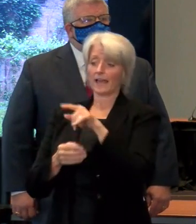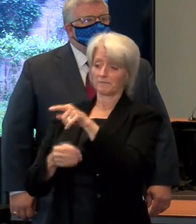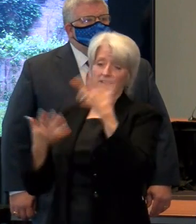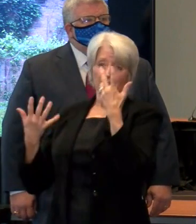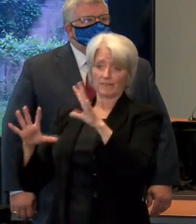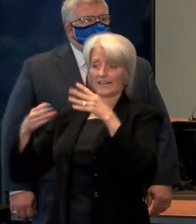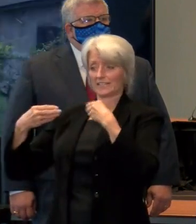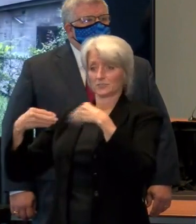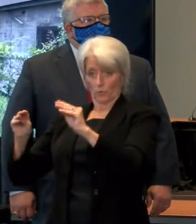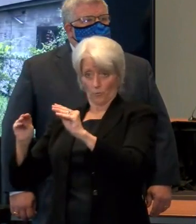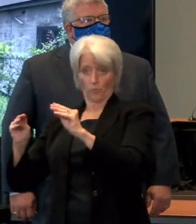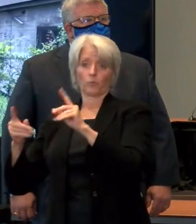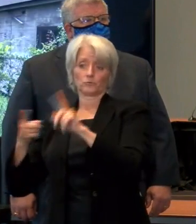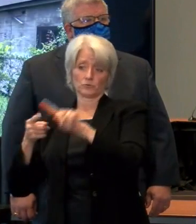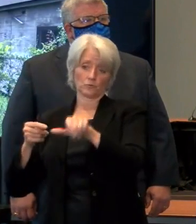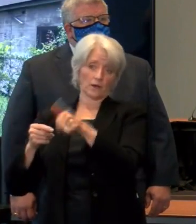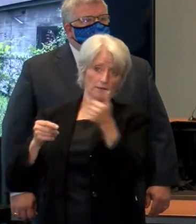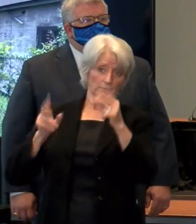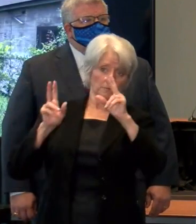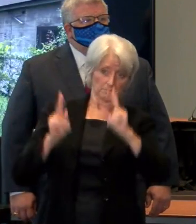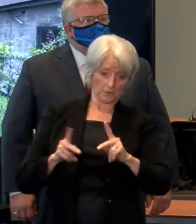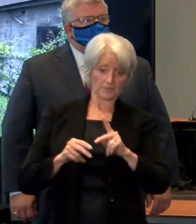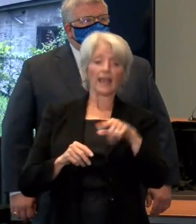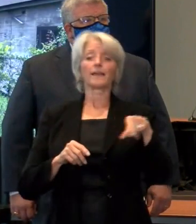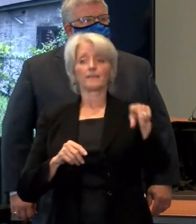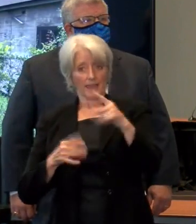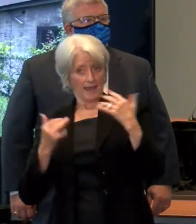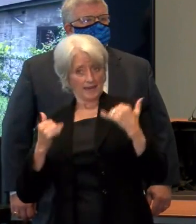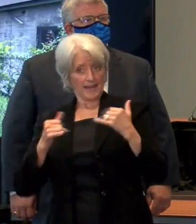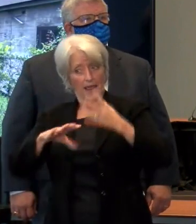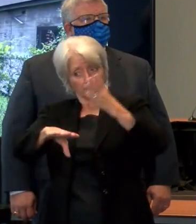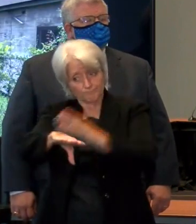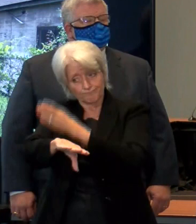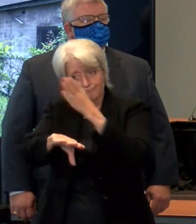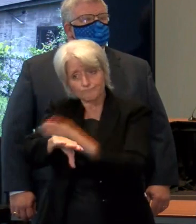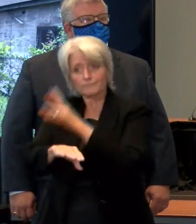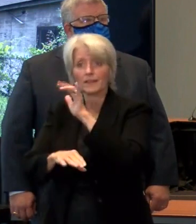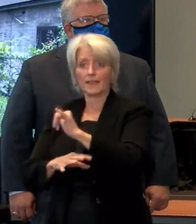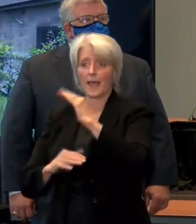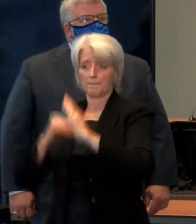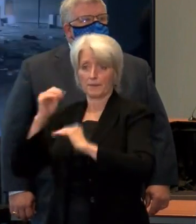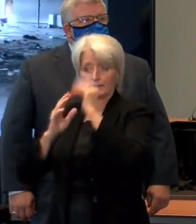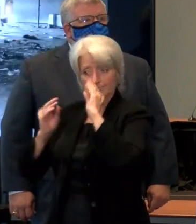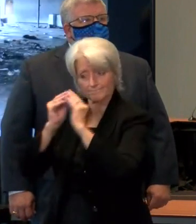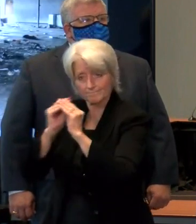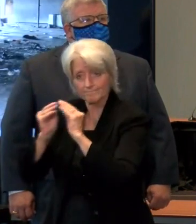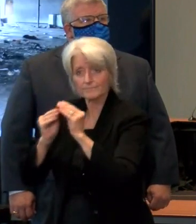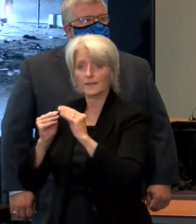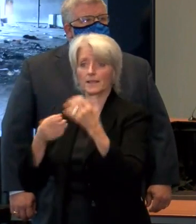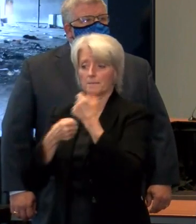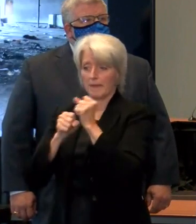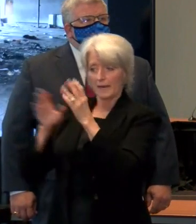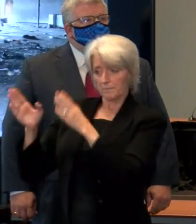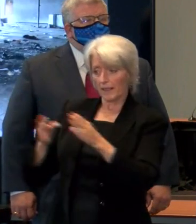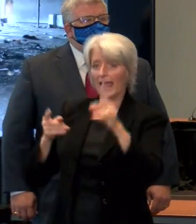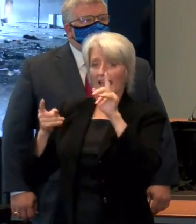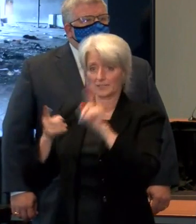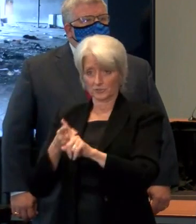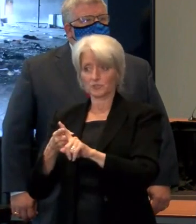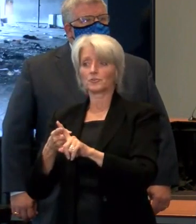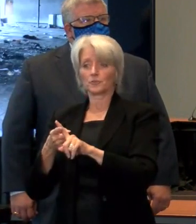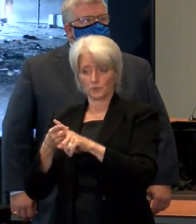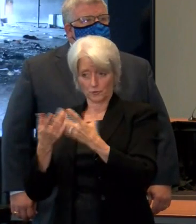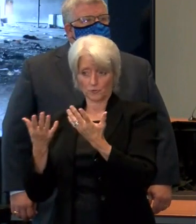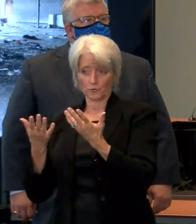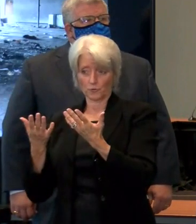property and went to the new property owner, and they are rehabilitating the building. They're preparing plans to turn into the city to